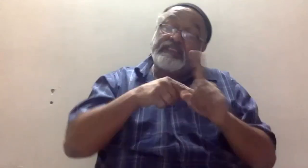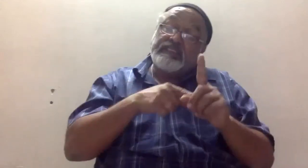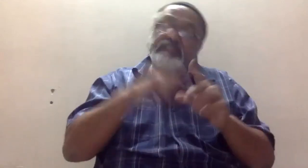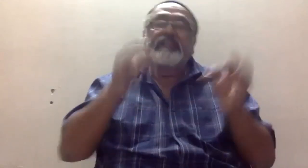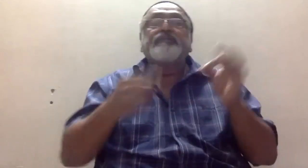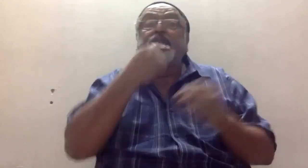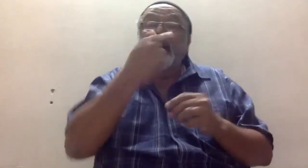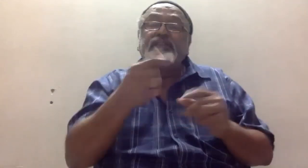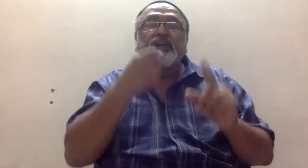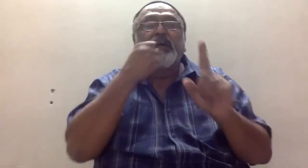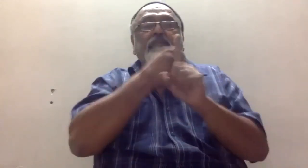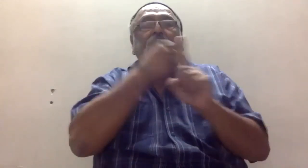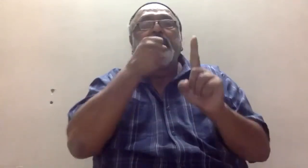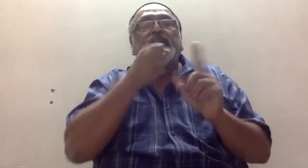I hope that that helped.